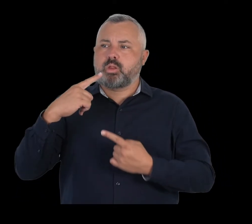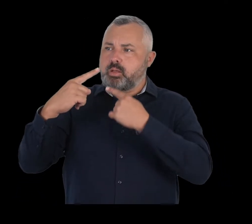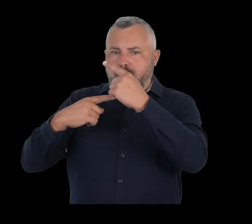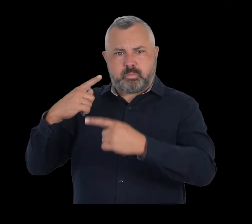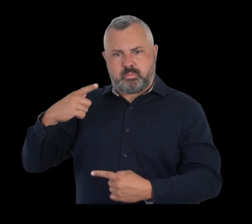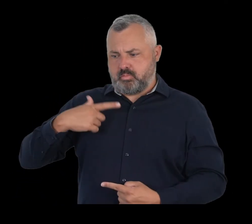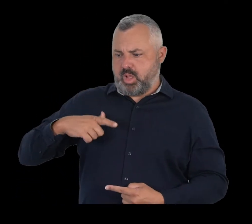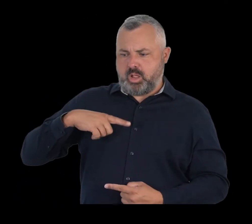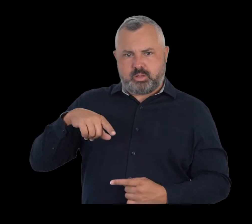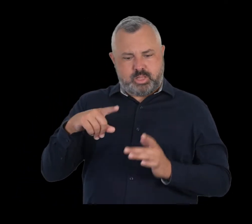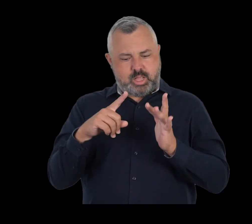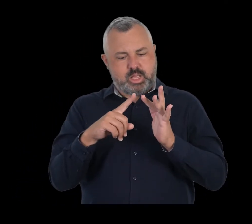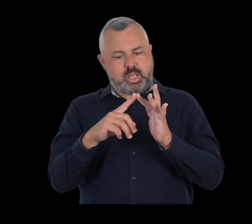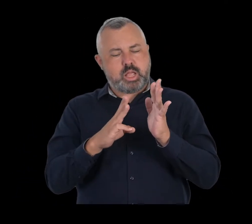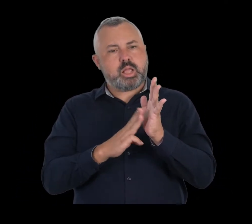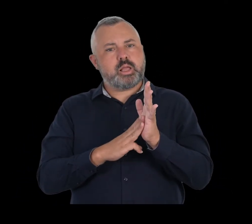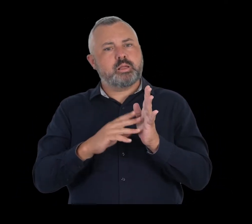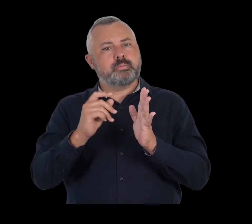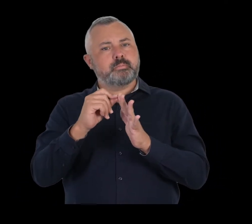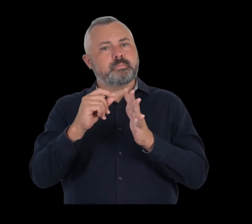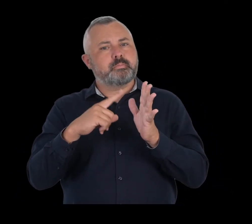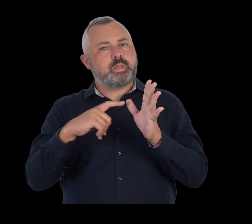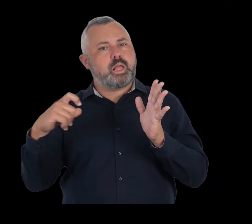Step 3. What do they need to hear?